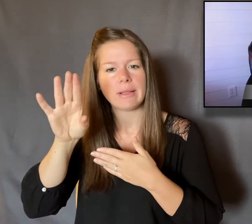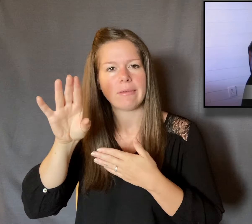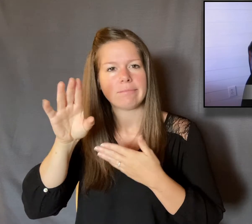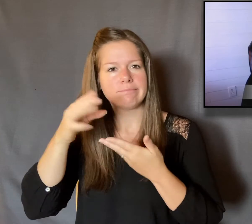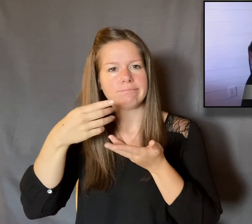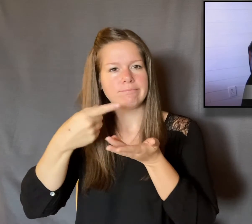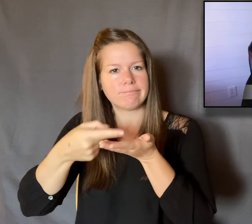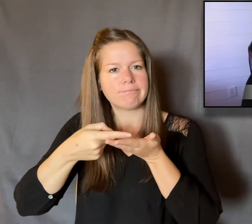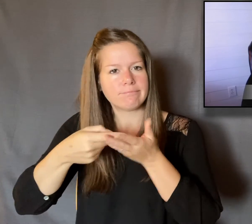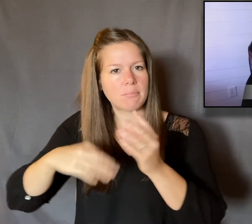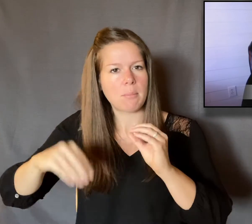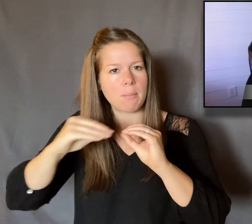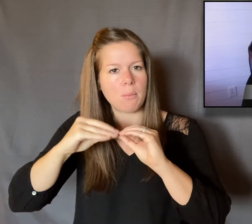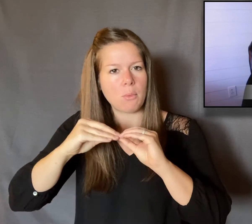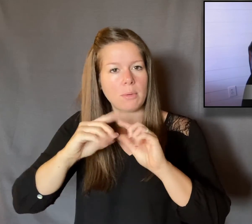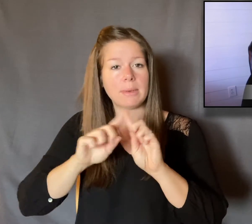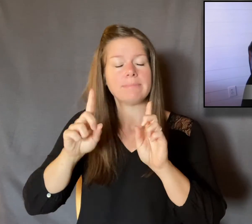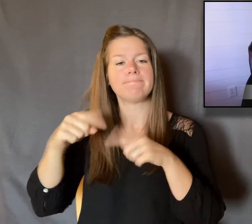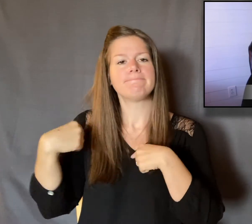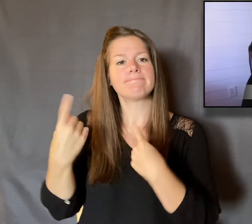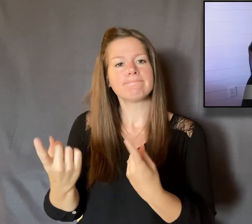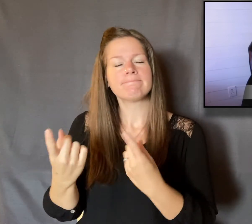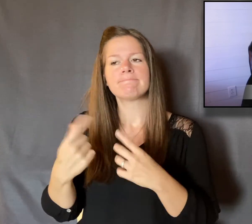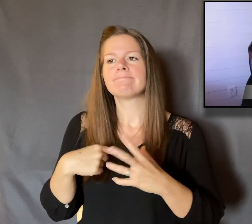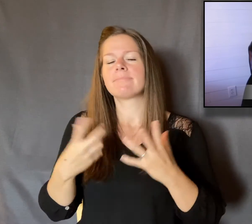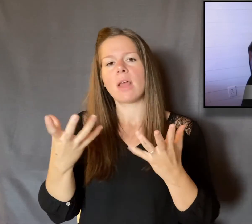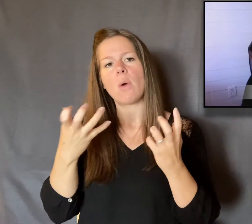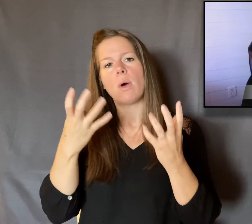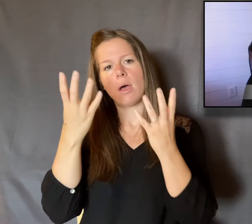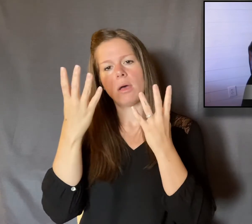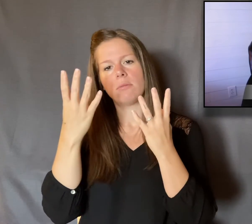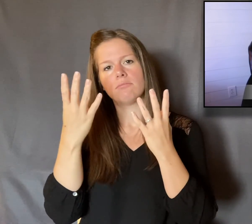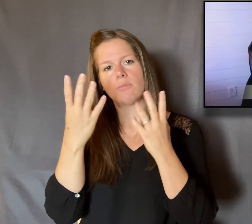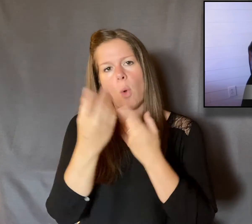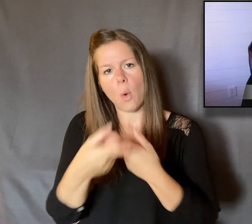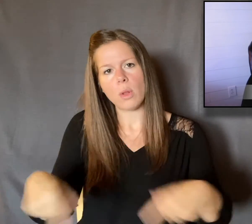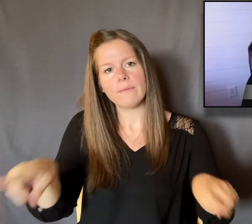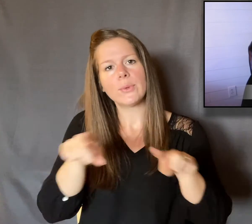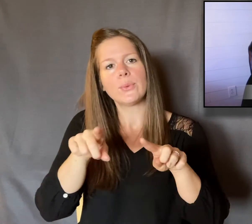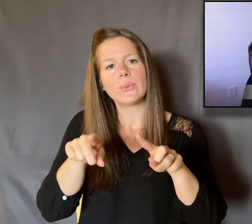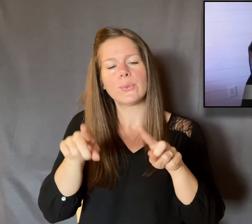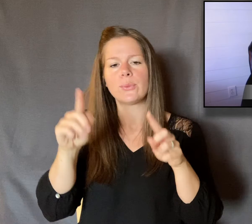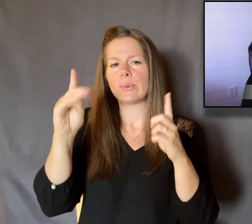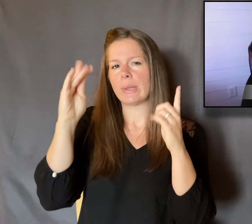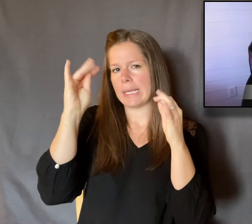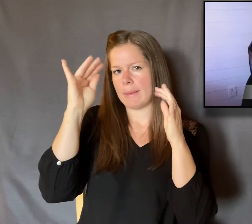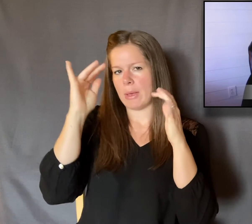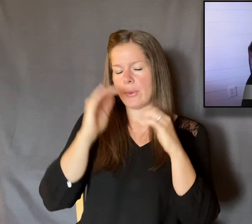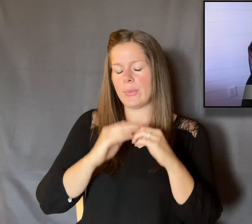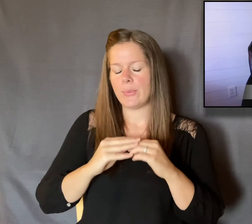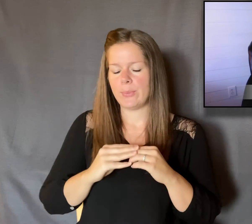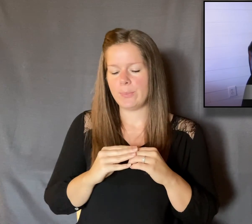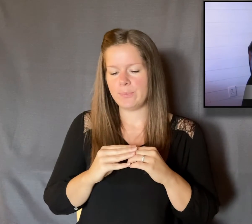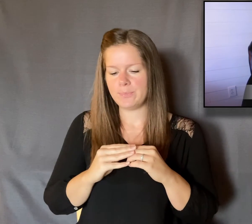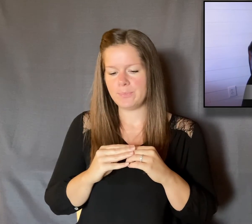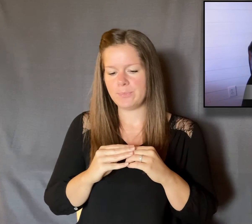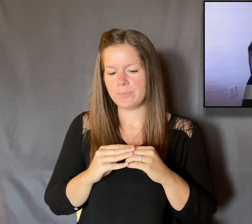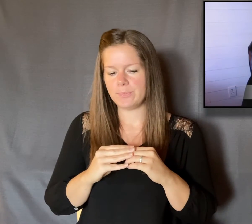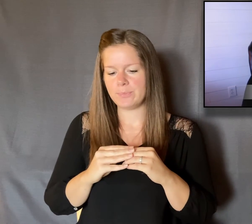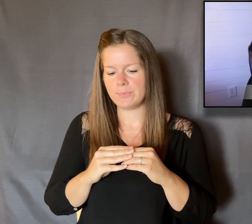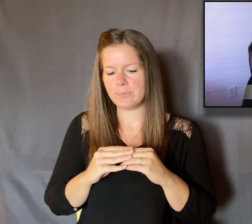as we've done all week, what I want to do is think about real quickly, what is